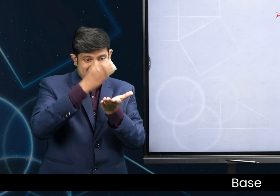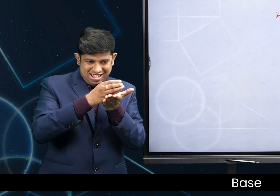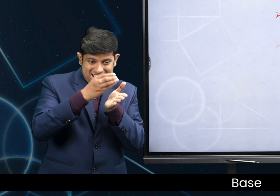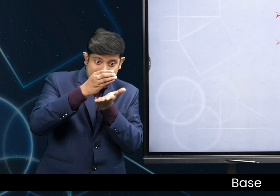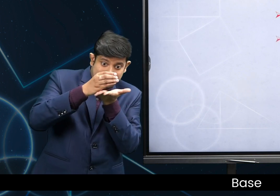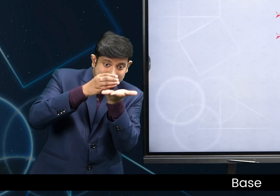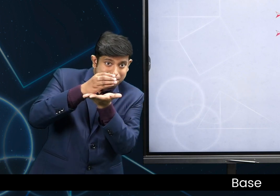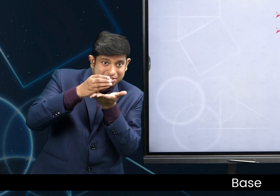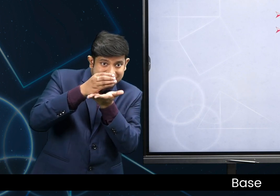base,